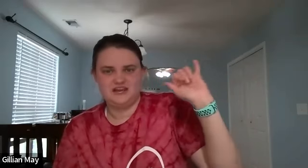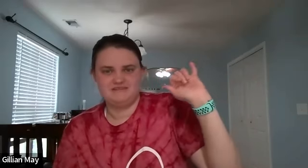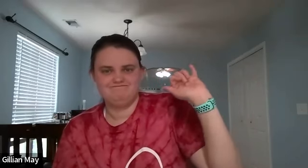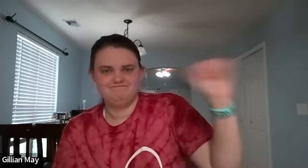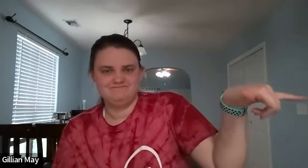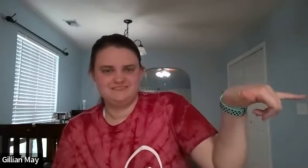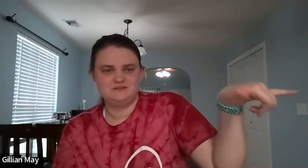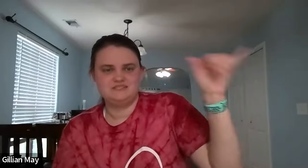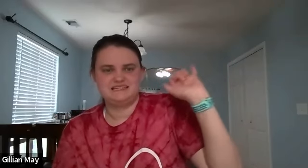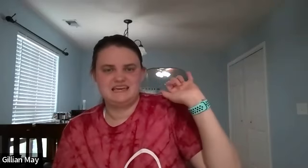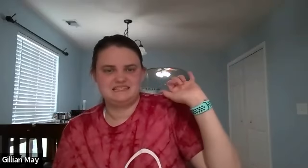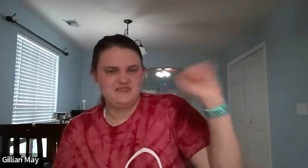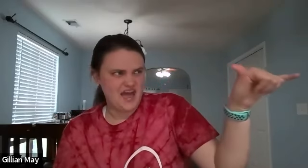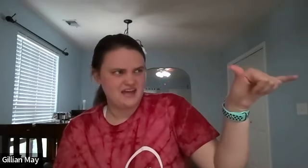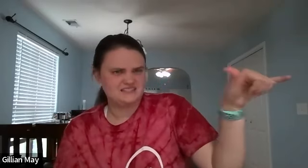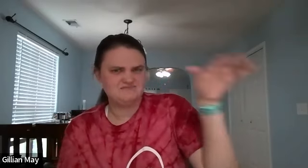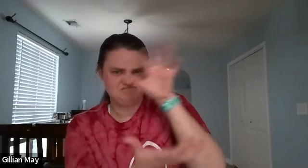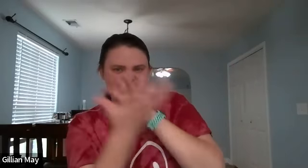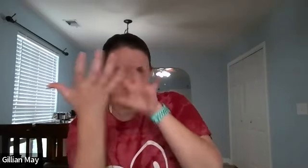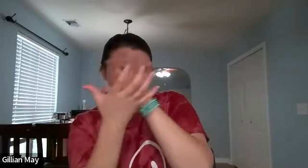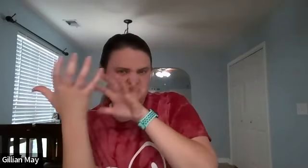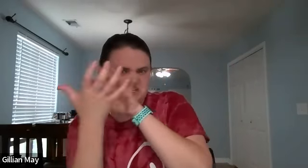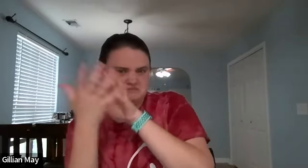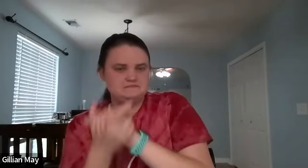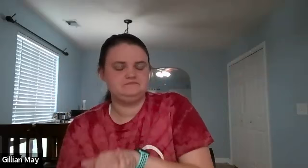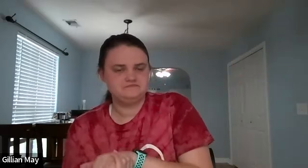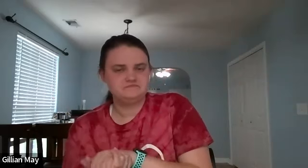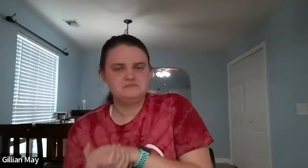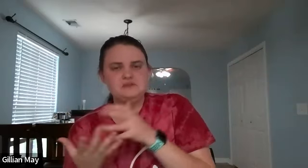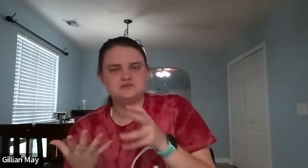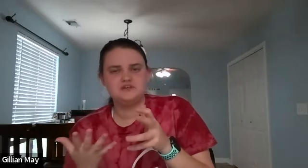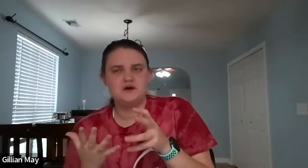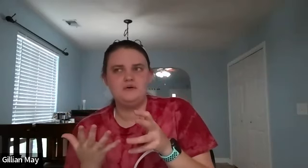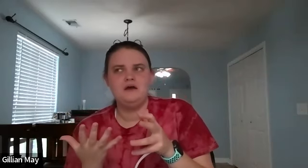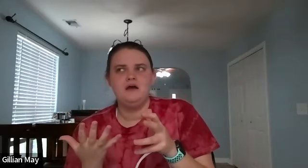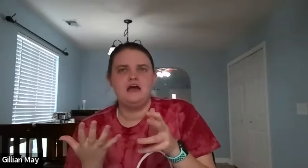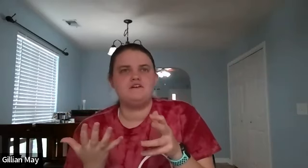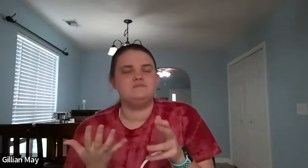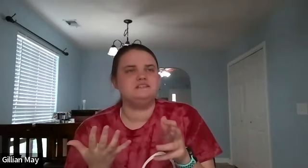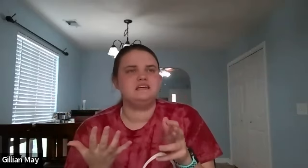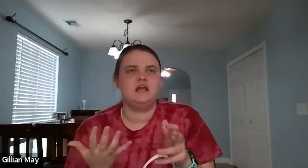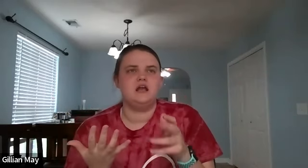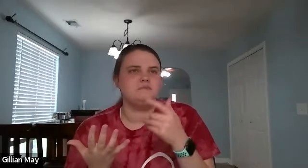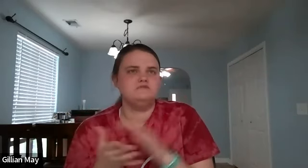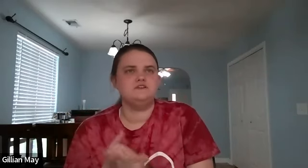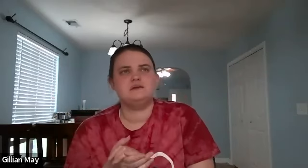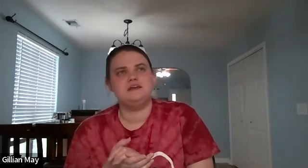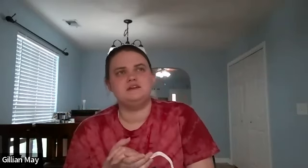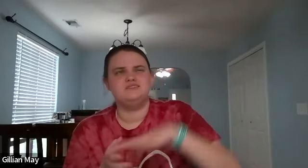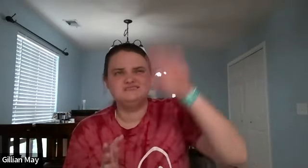of, it's almost like sassy, that's confusing. So if I'm like saying I'm confused, I might go